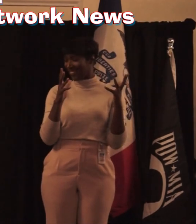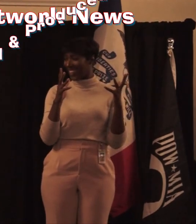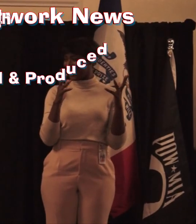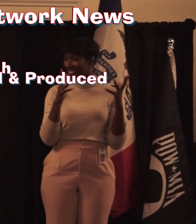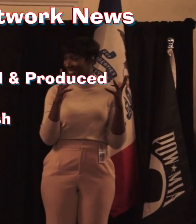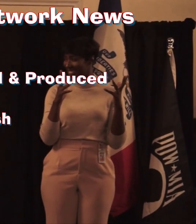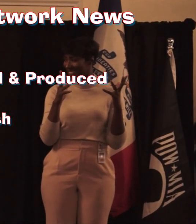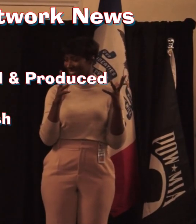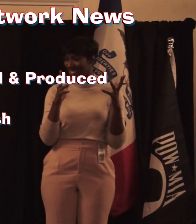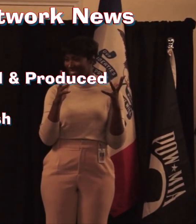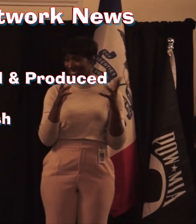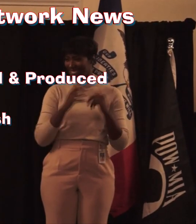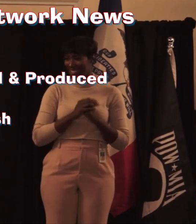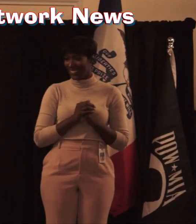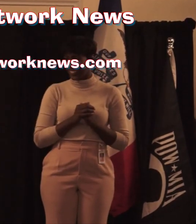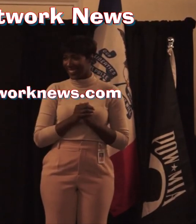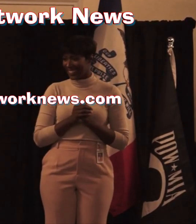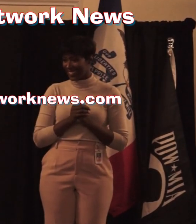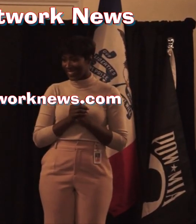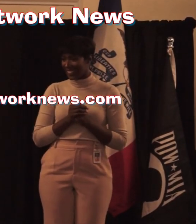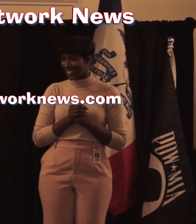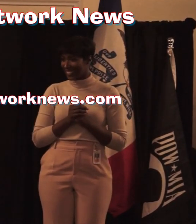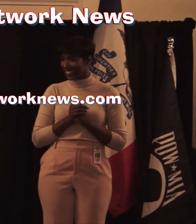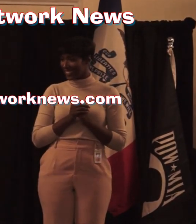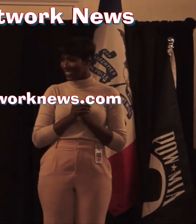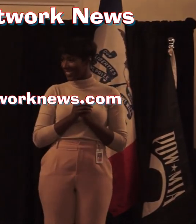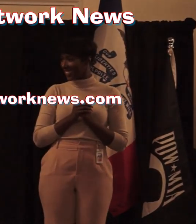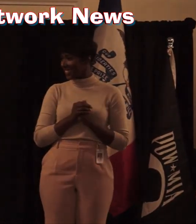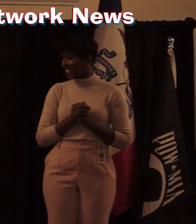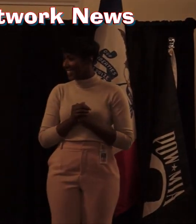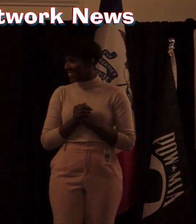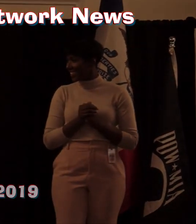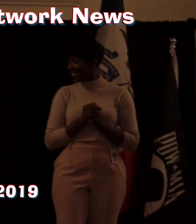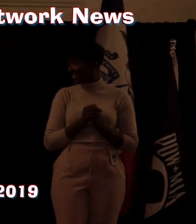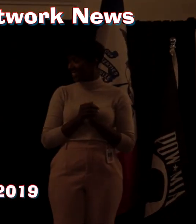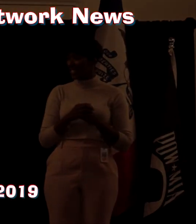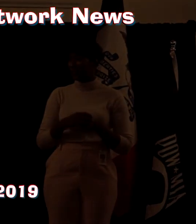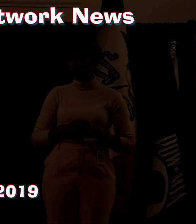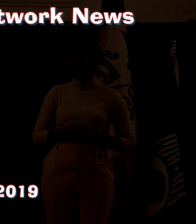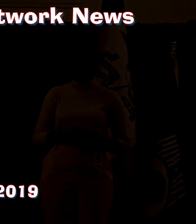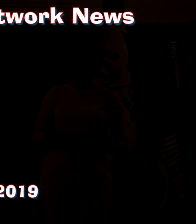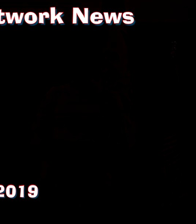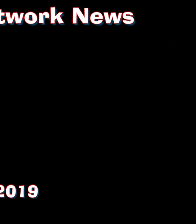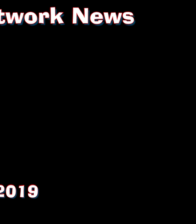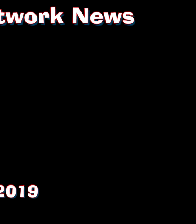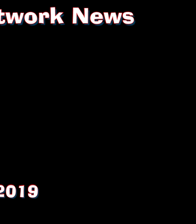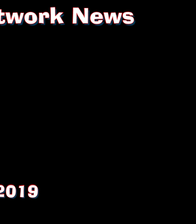We love you. We love you. Thank you very much. All right, thank you.